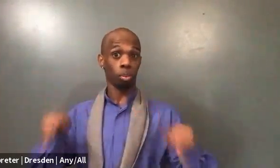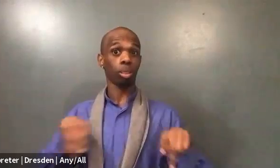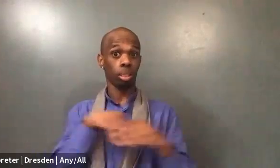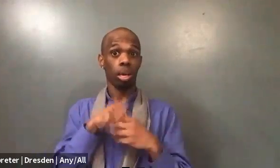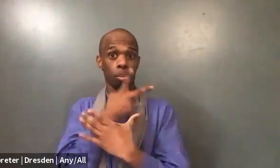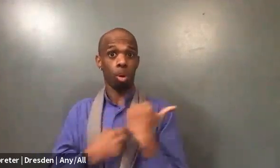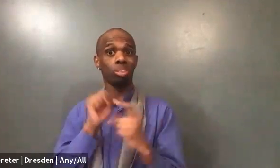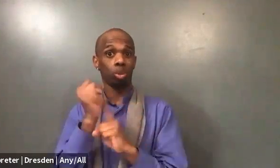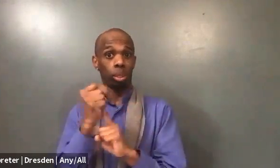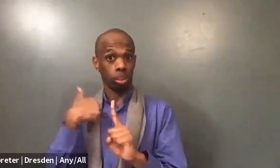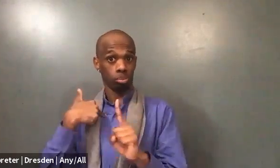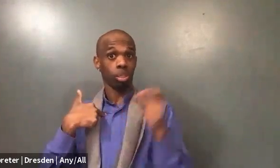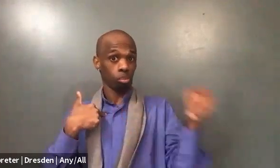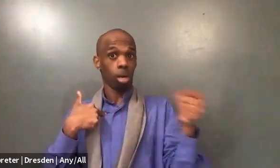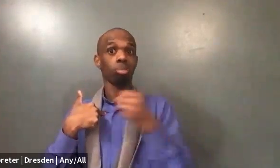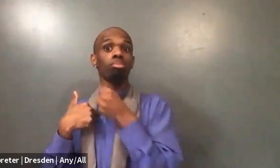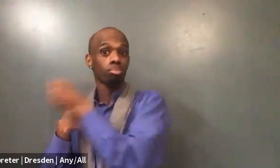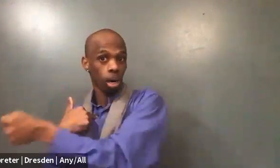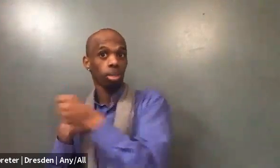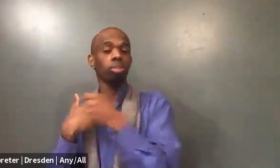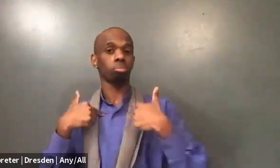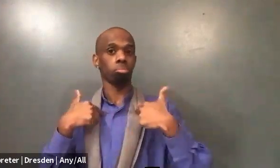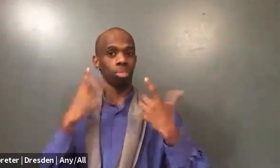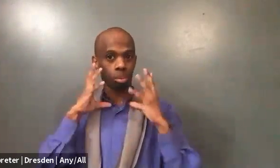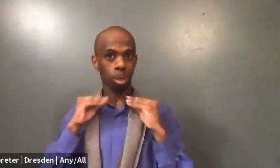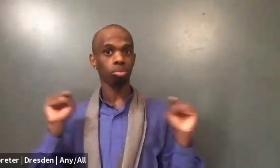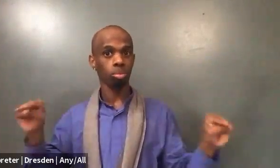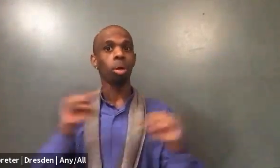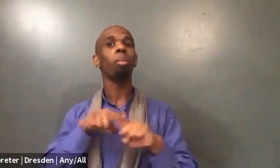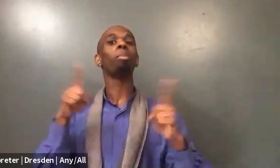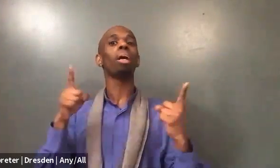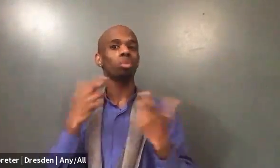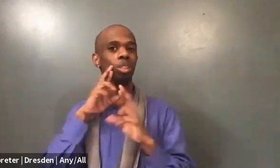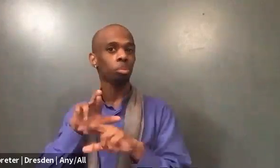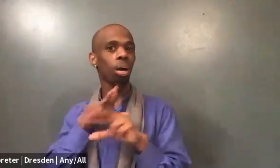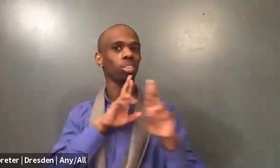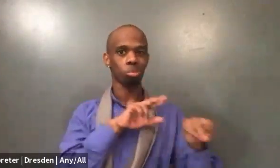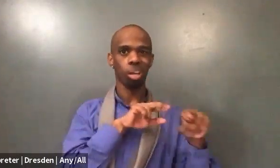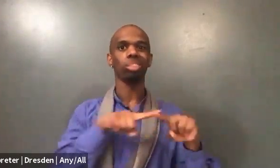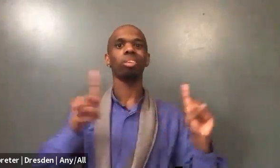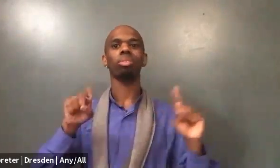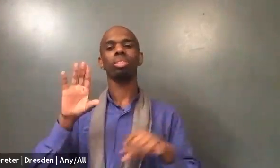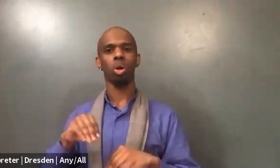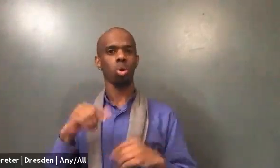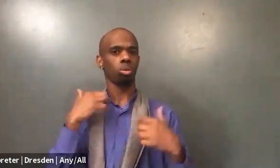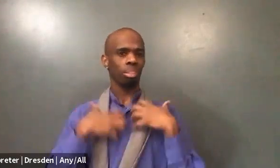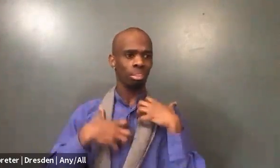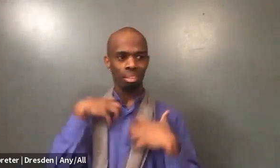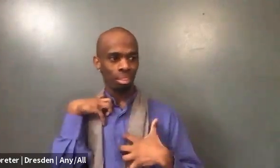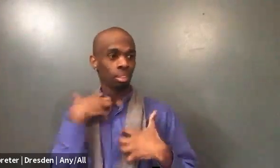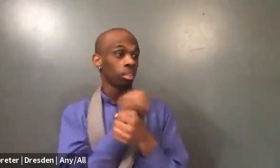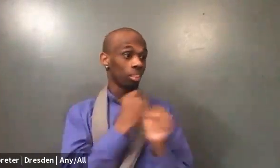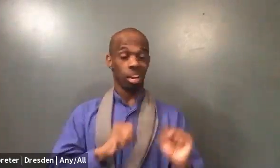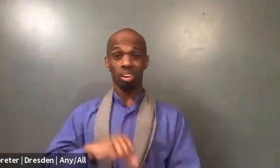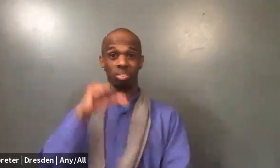each situation, there's like this assessment of, will I be safe or not safe? And then there's the triggered, right? Like I